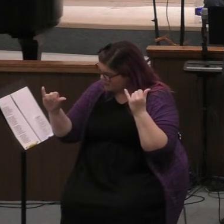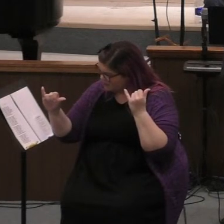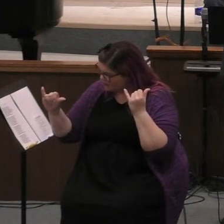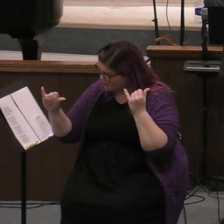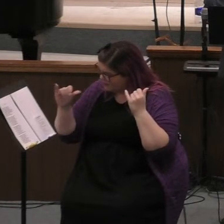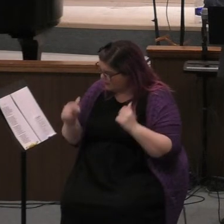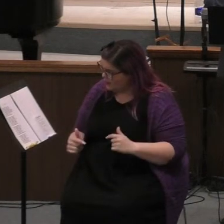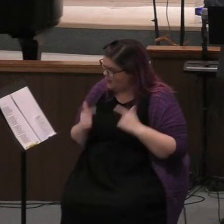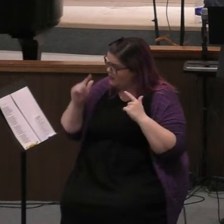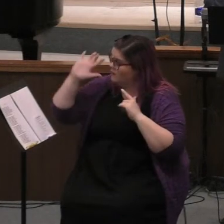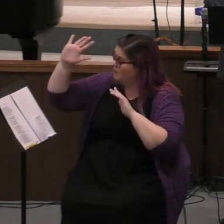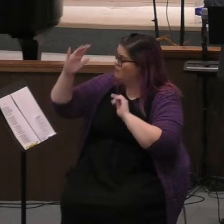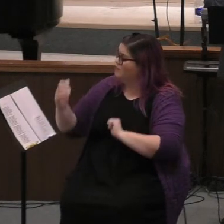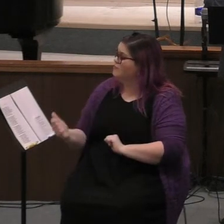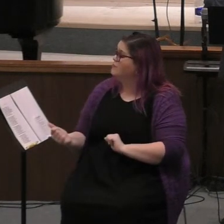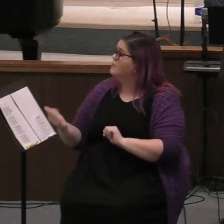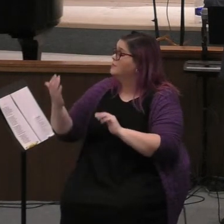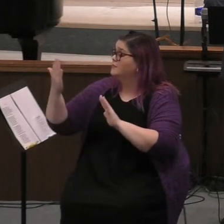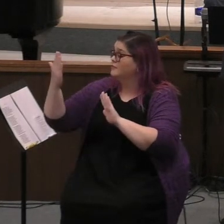and to live in your presence,